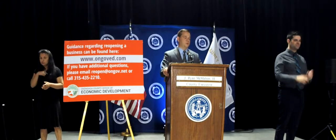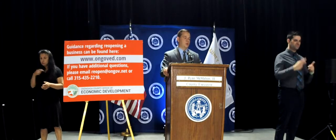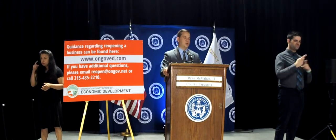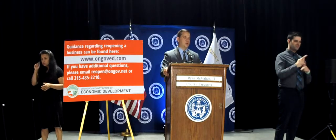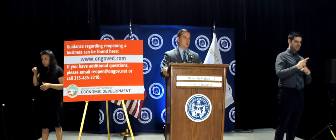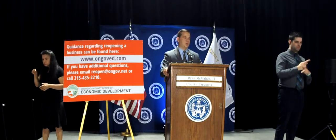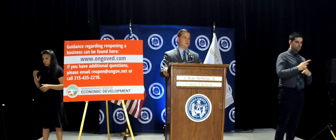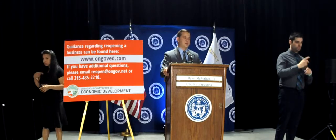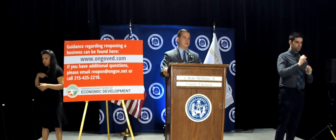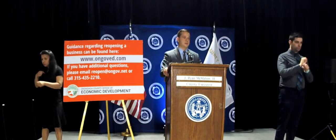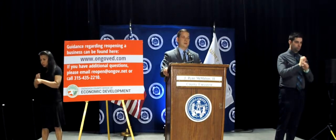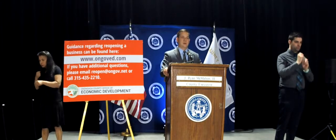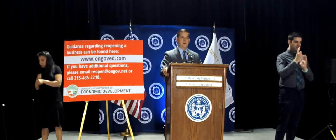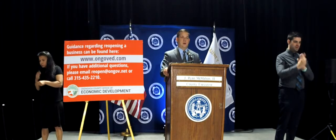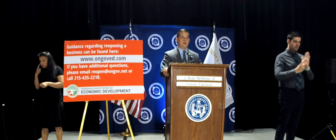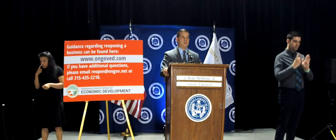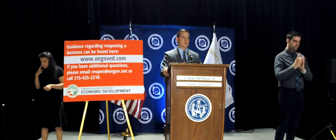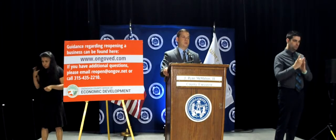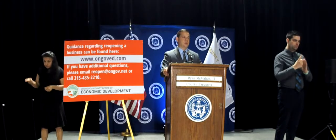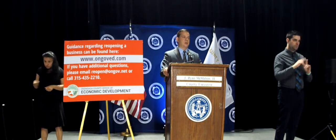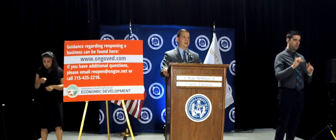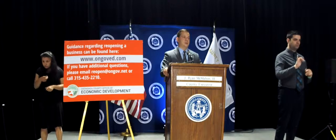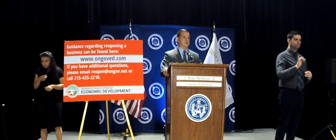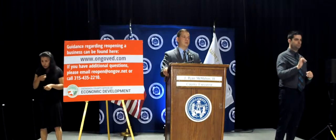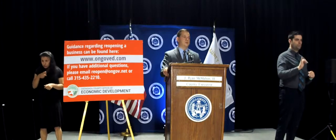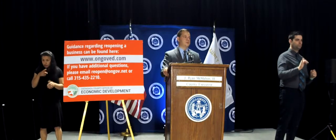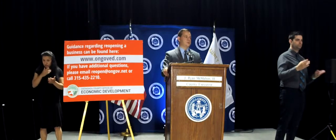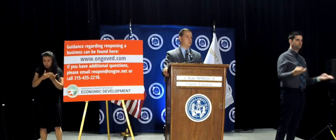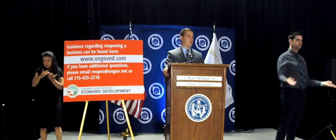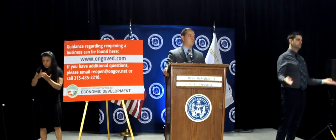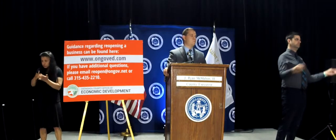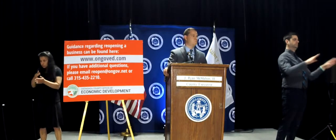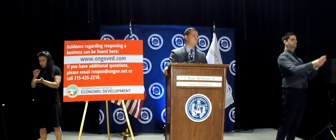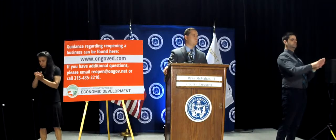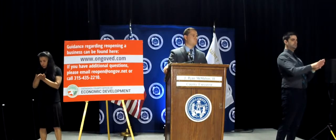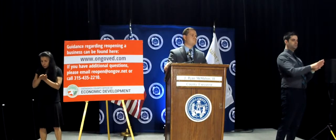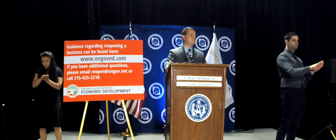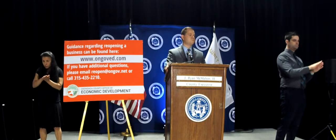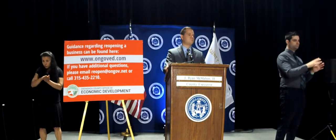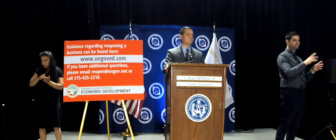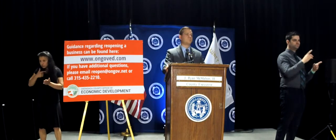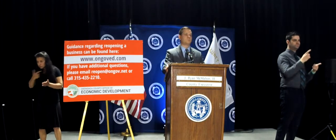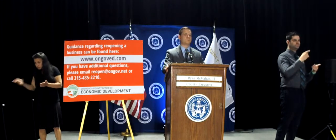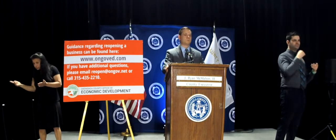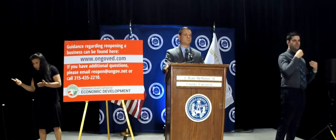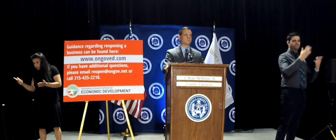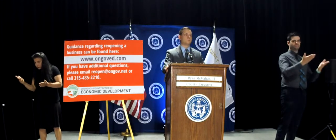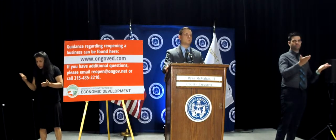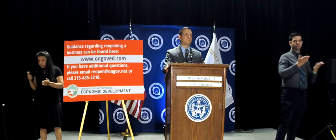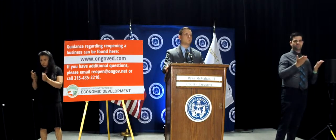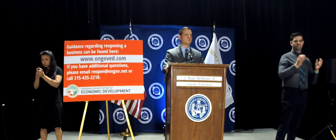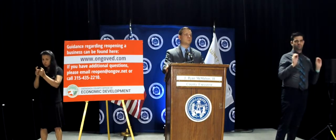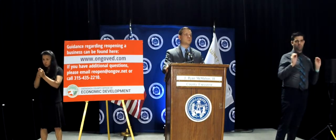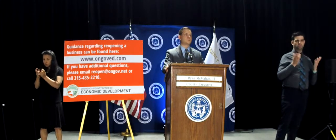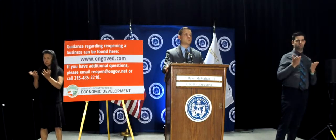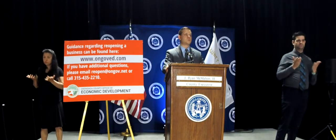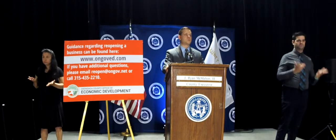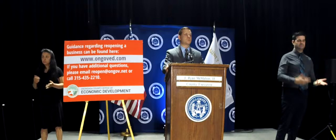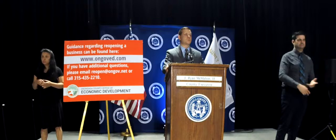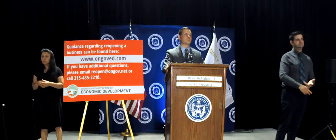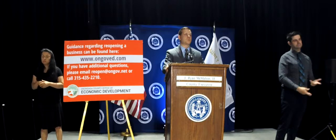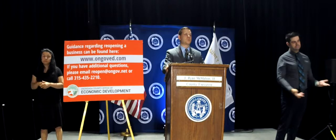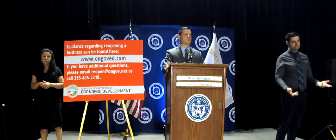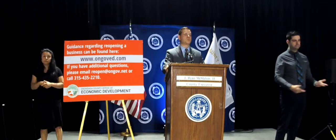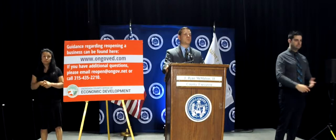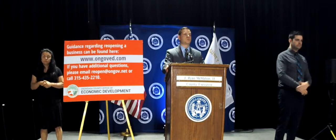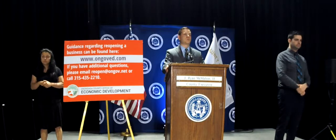for restructuring, we're assessing shutting down services as well. Is also there a plan for special needs summer